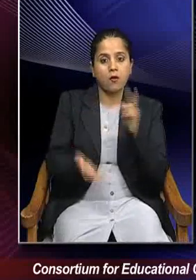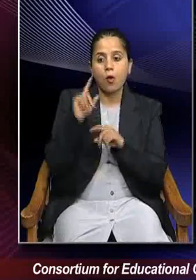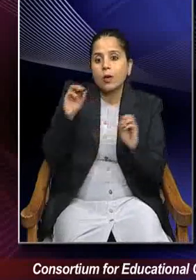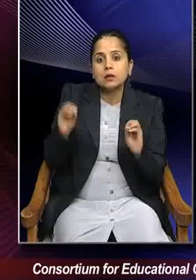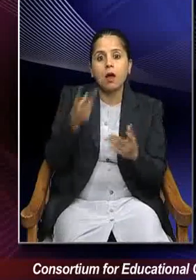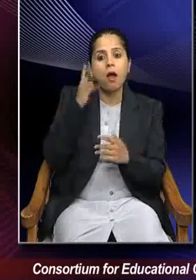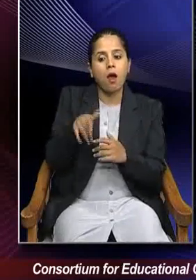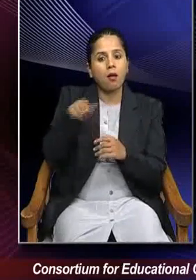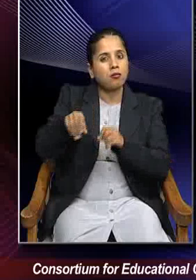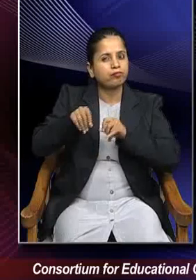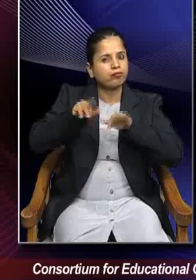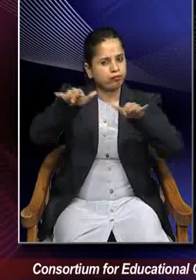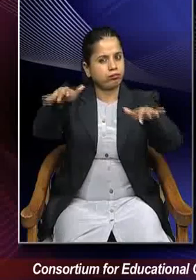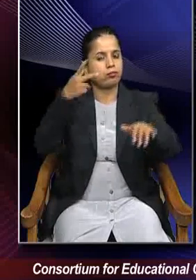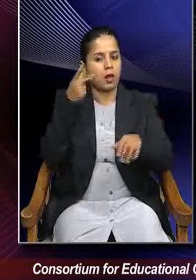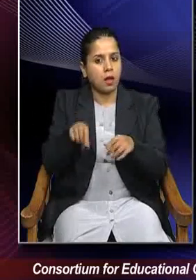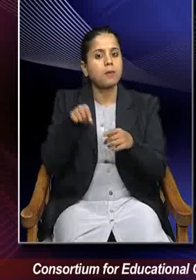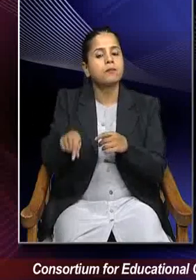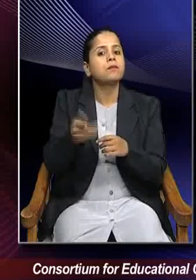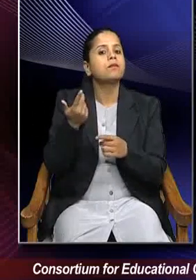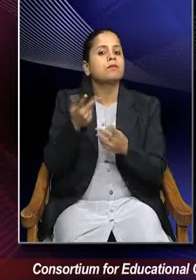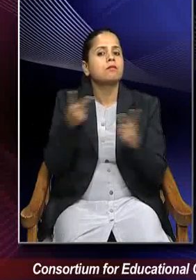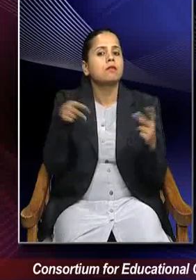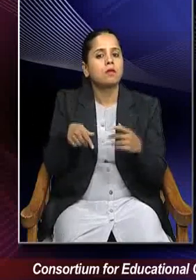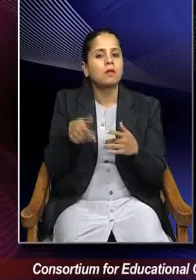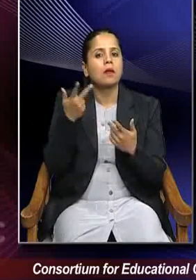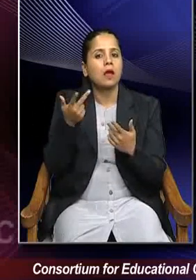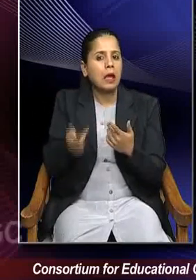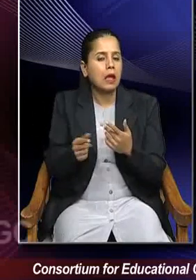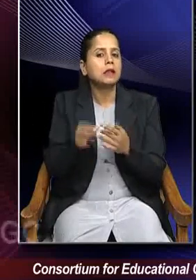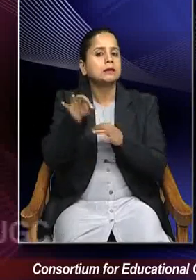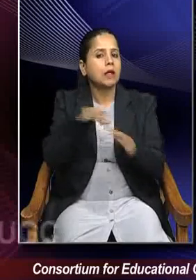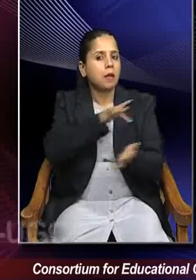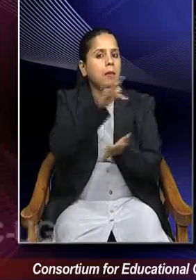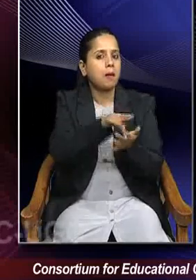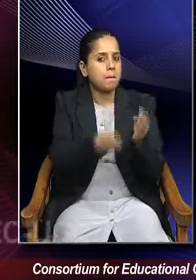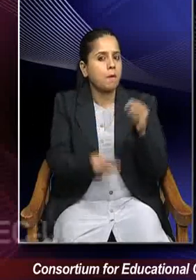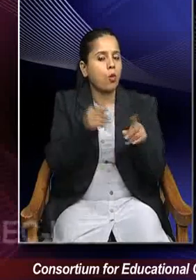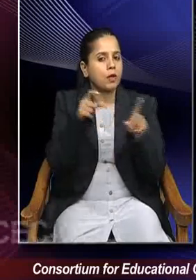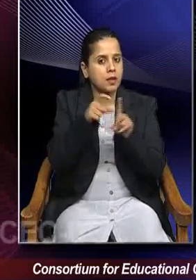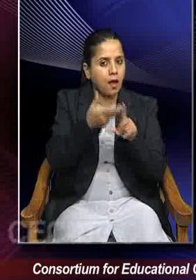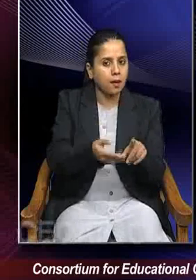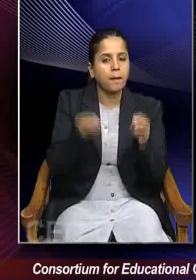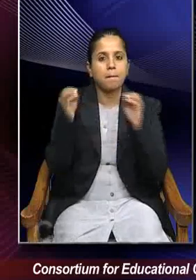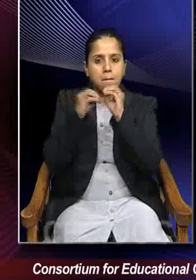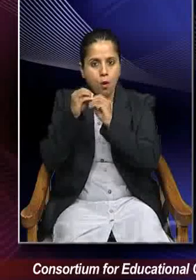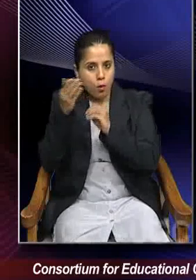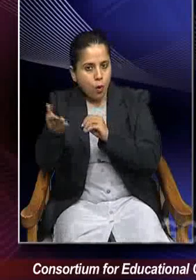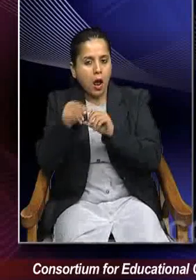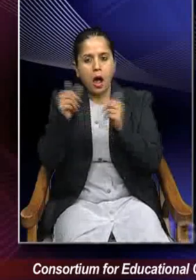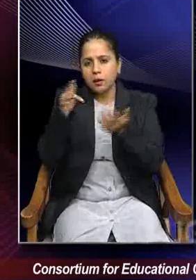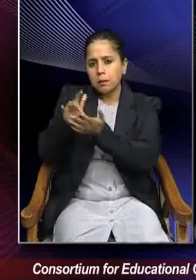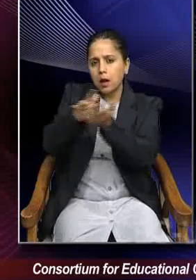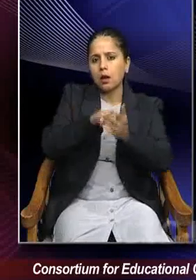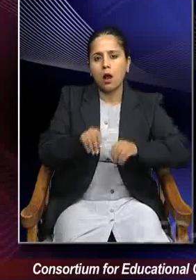and rapid infection diffusion in the urban centers, from Delhi, Mumbai to other part of